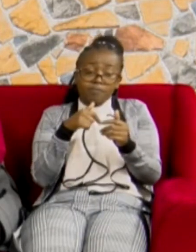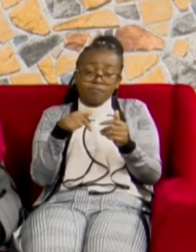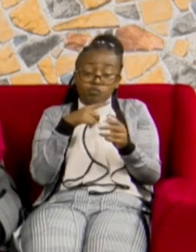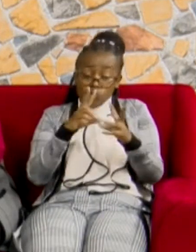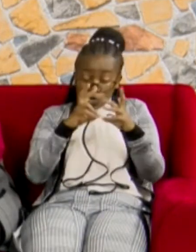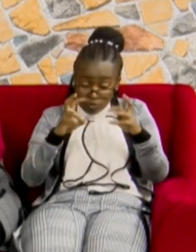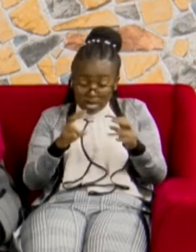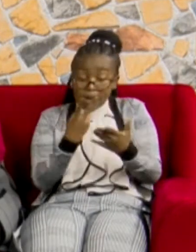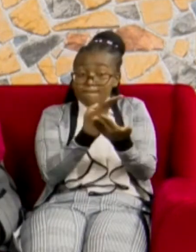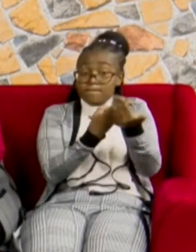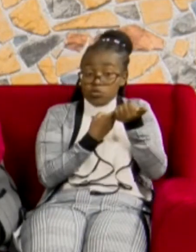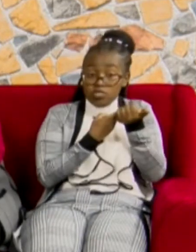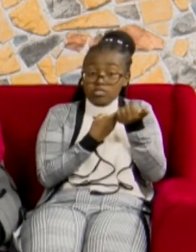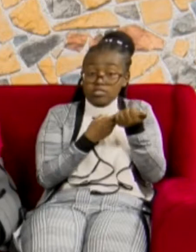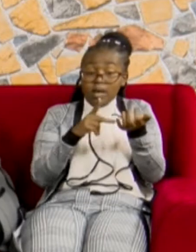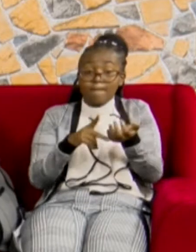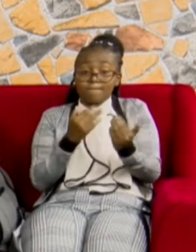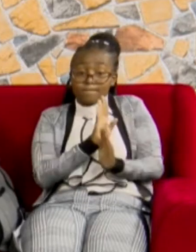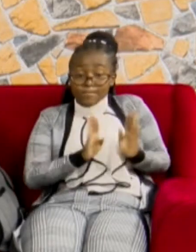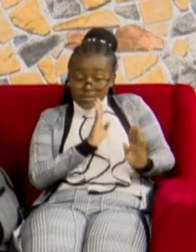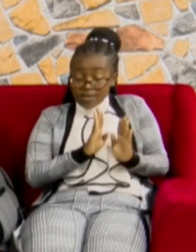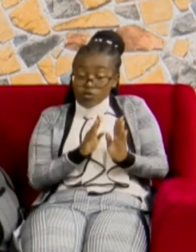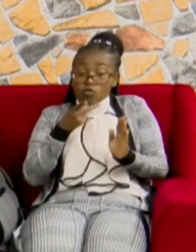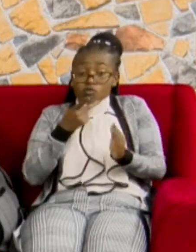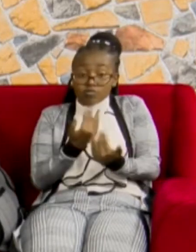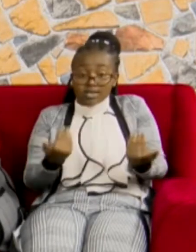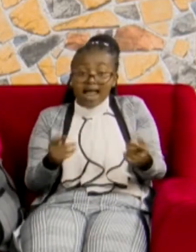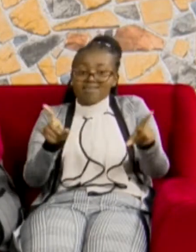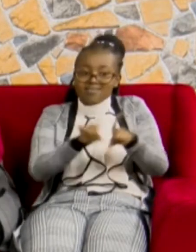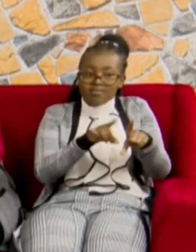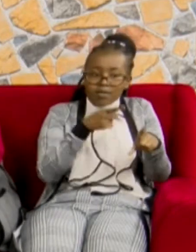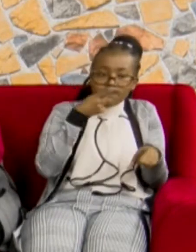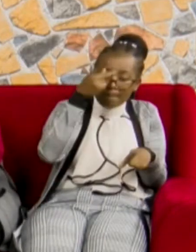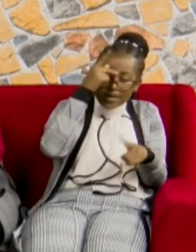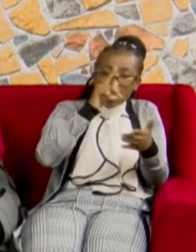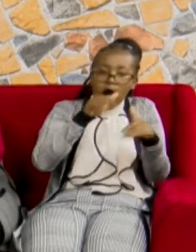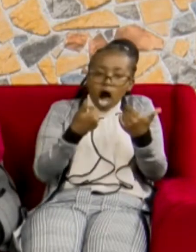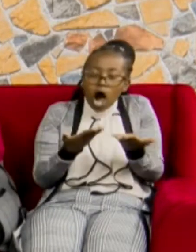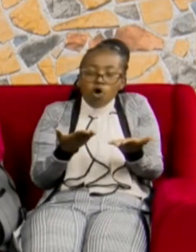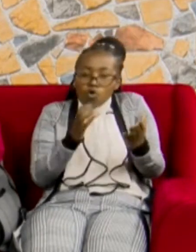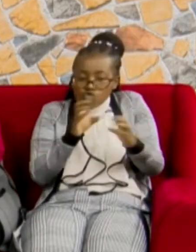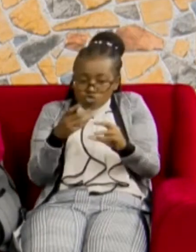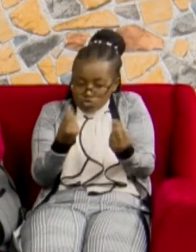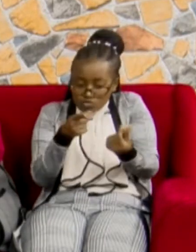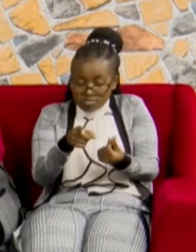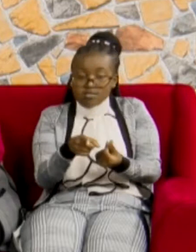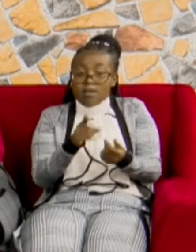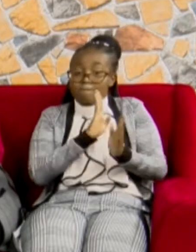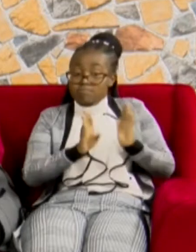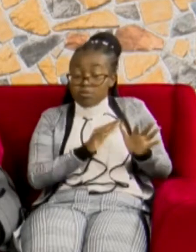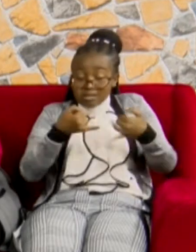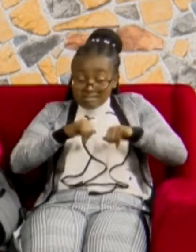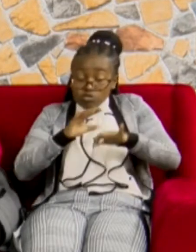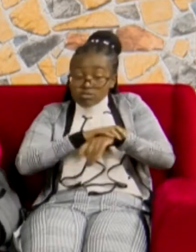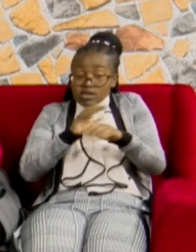we're looking at both the behavior of the child and how are you responding to what the child is doing. And so we're trying to figure out